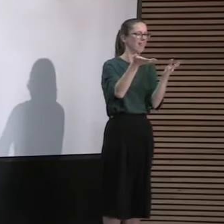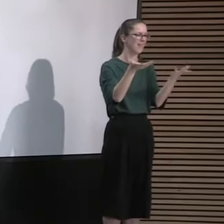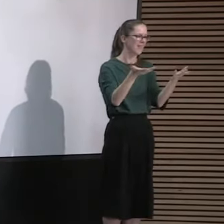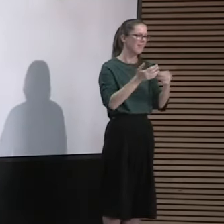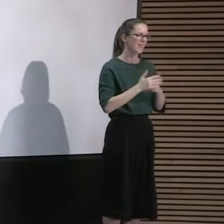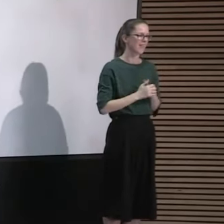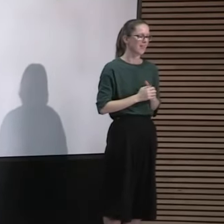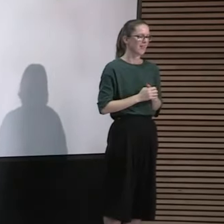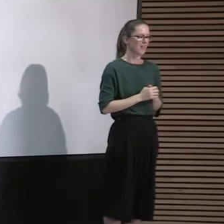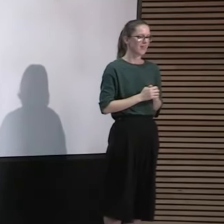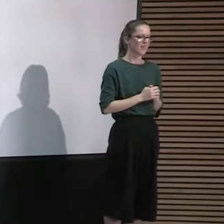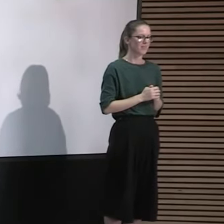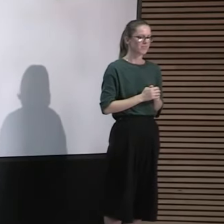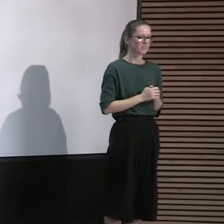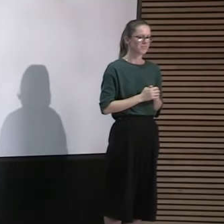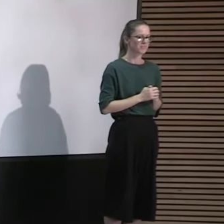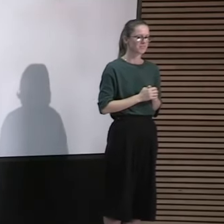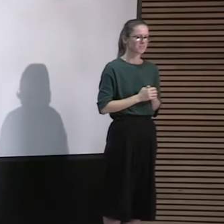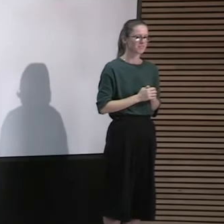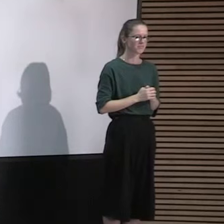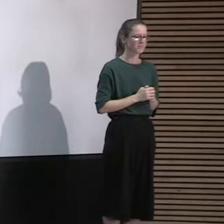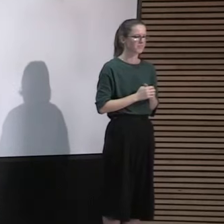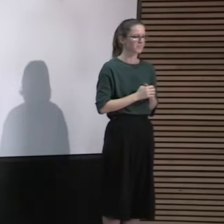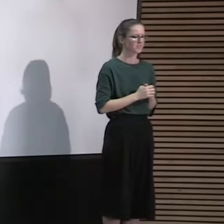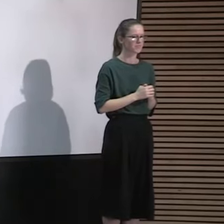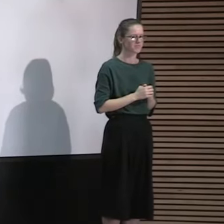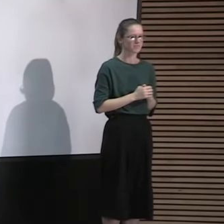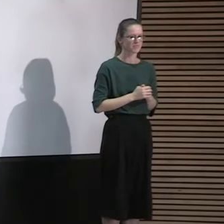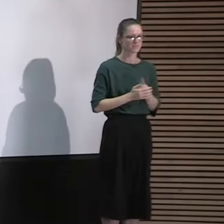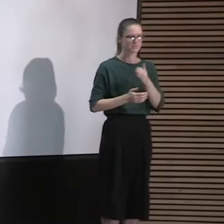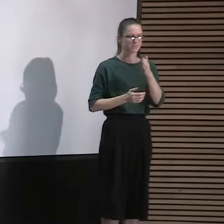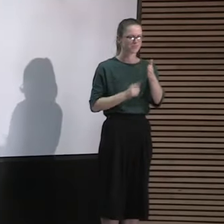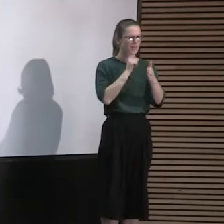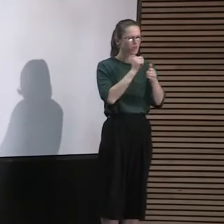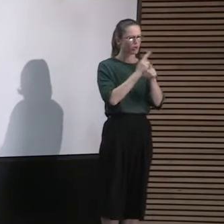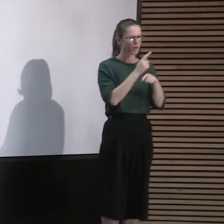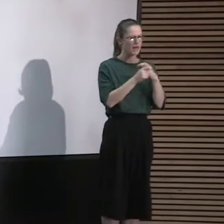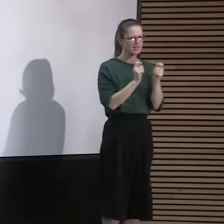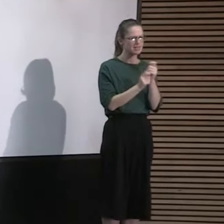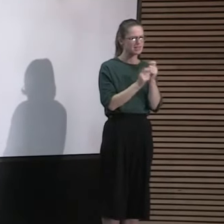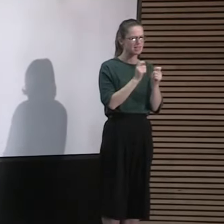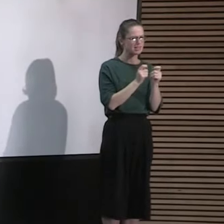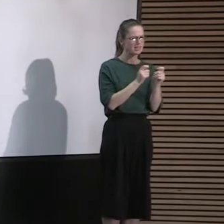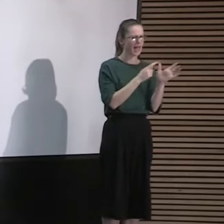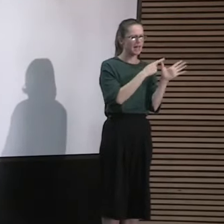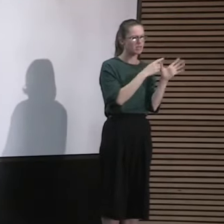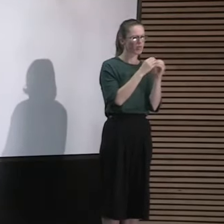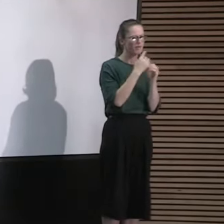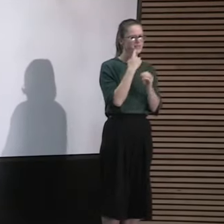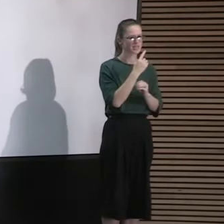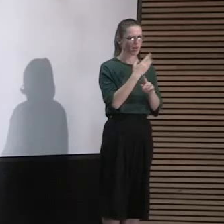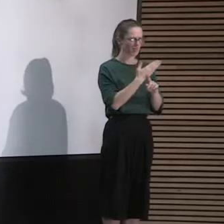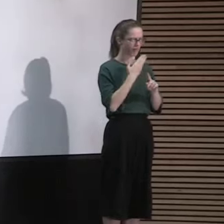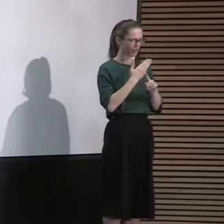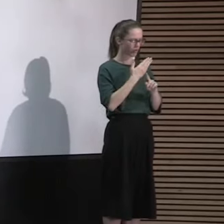plans for getting more surveillance testing into that facility were. Whenever we talk about testing, though, Dr. Bloomfield always says that before someone goes to work in